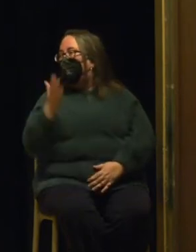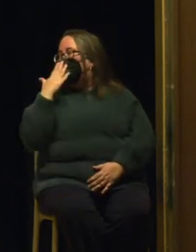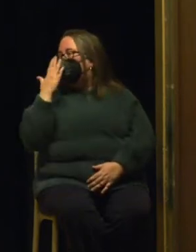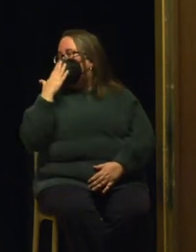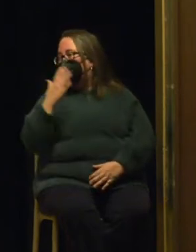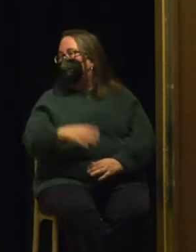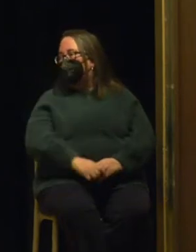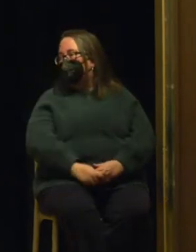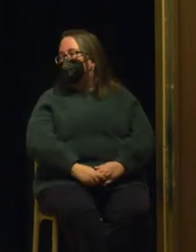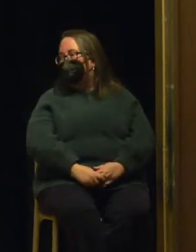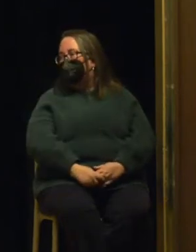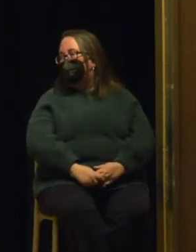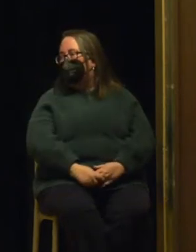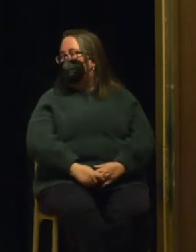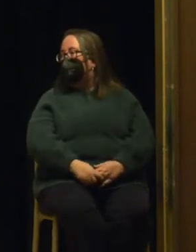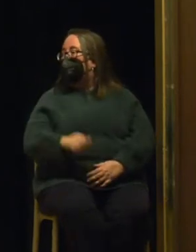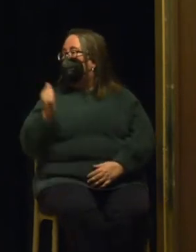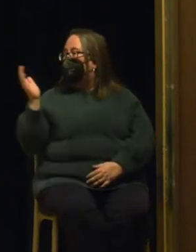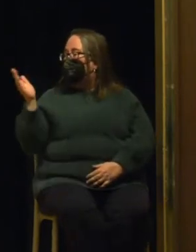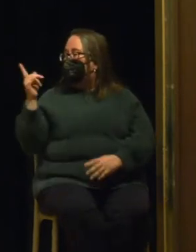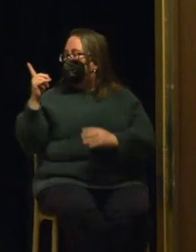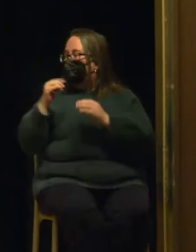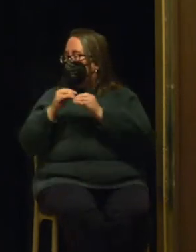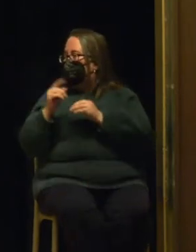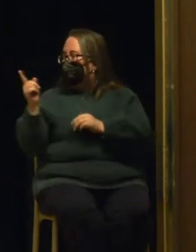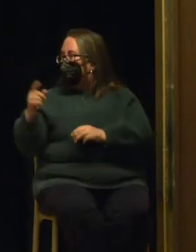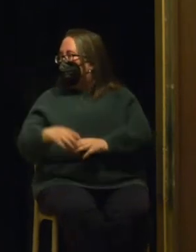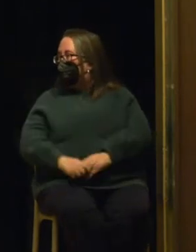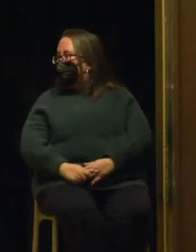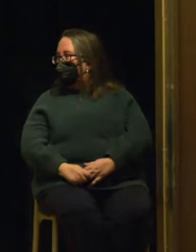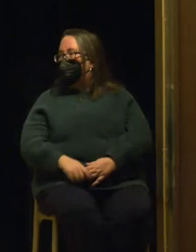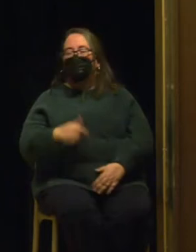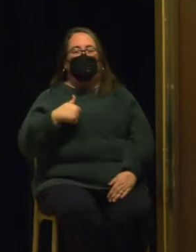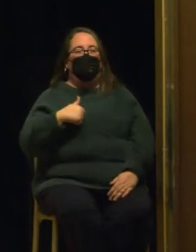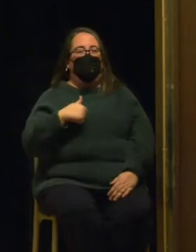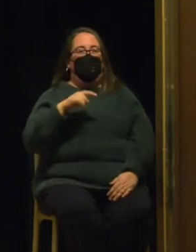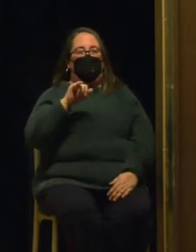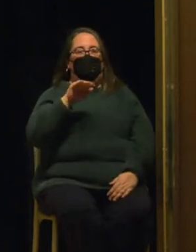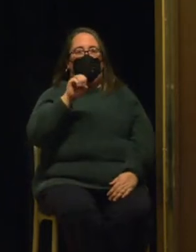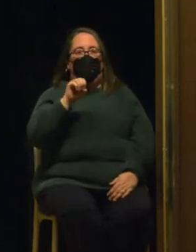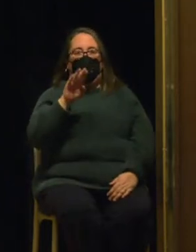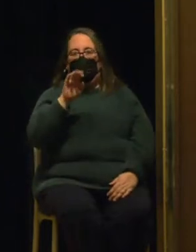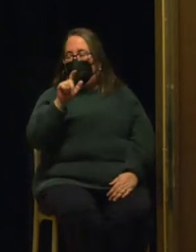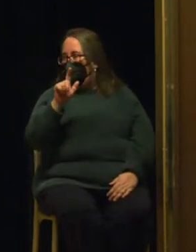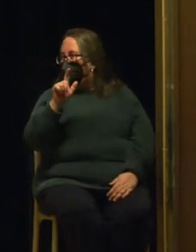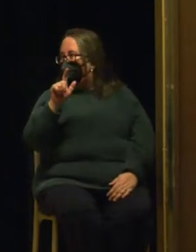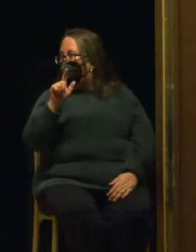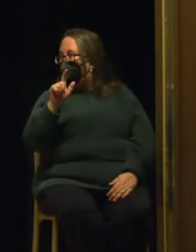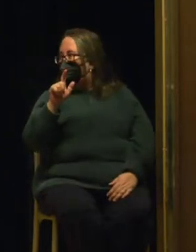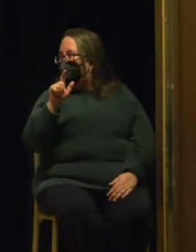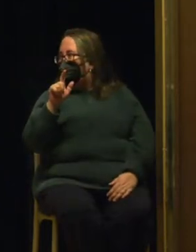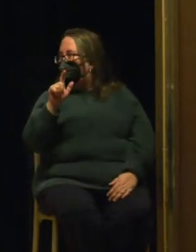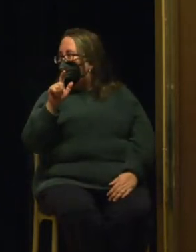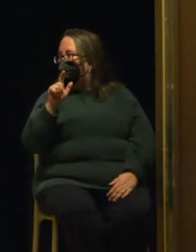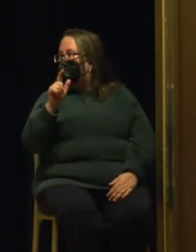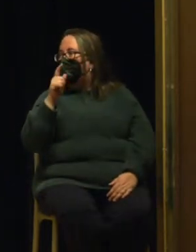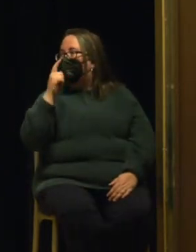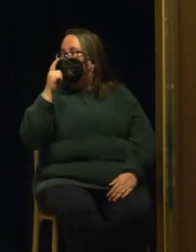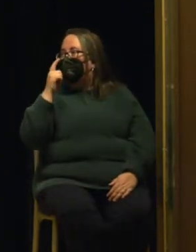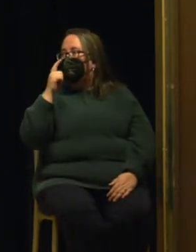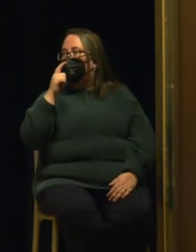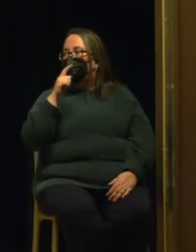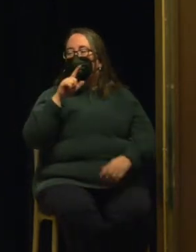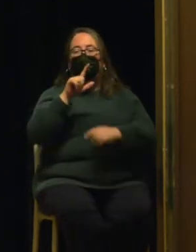Thank you. Yeah, thank you. You have one more question? Yes. Yeah. Hi, I'm Lori. I'm Lori Hall McKissick now. Just got married. Lori